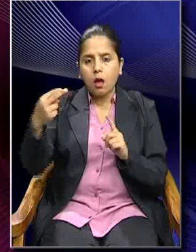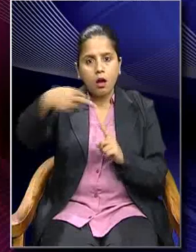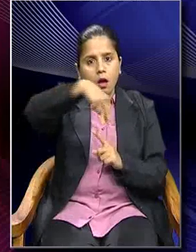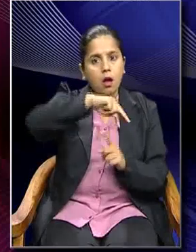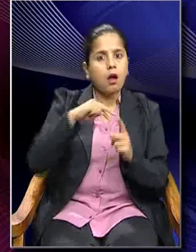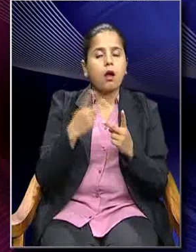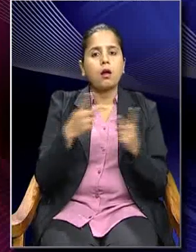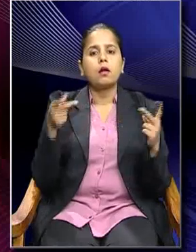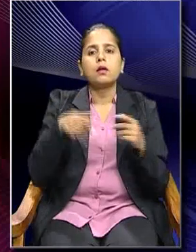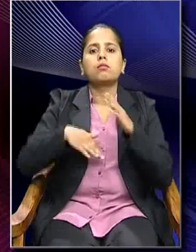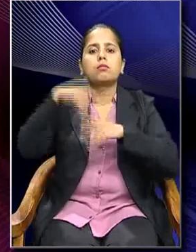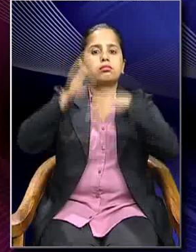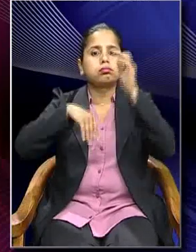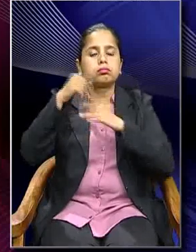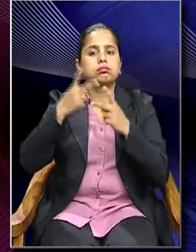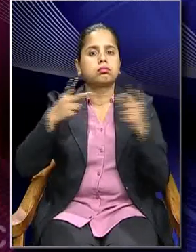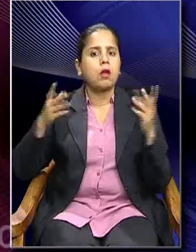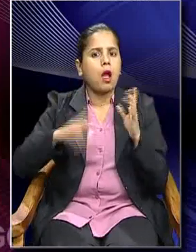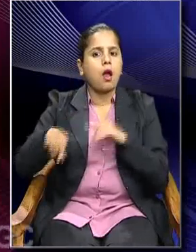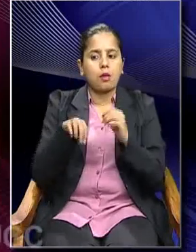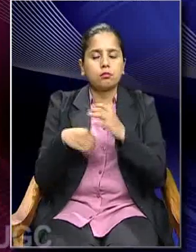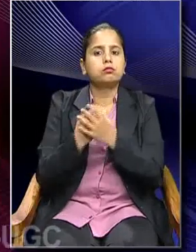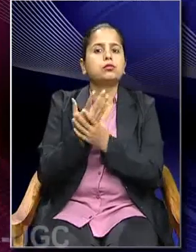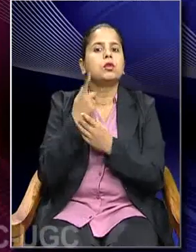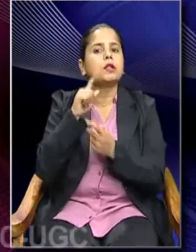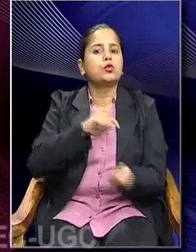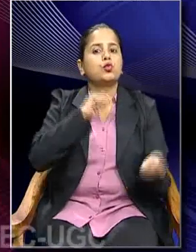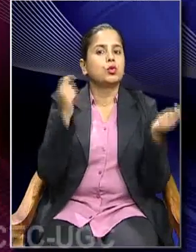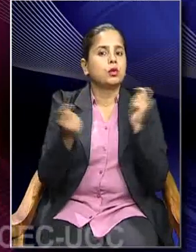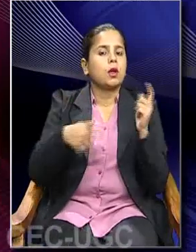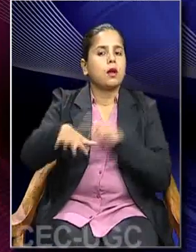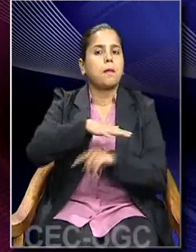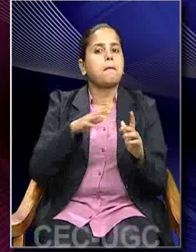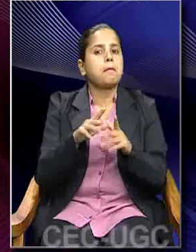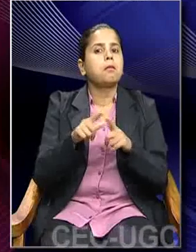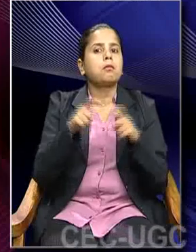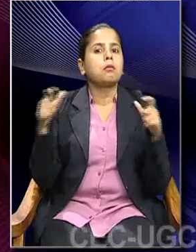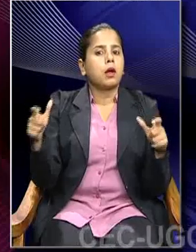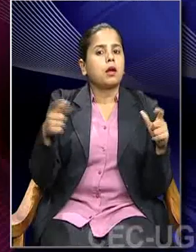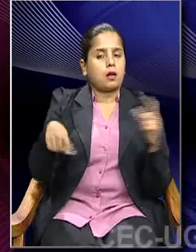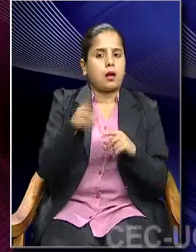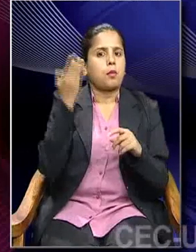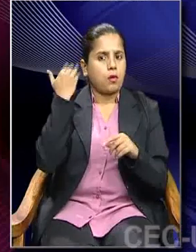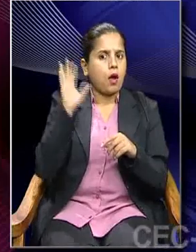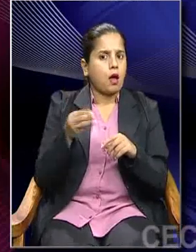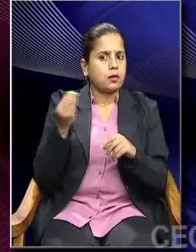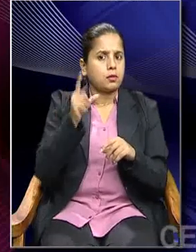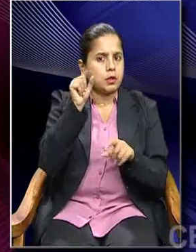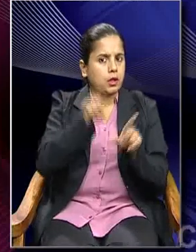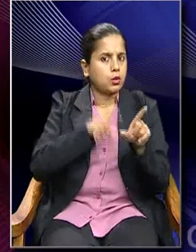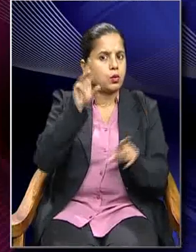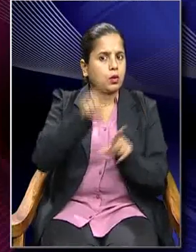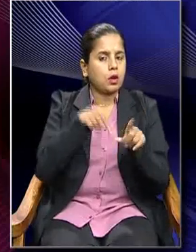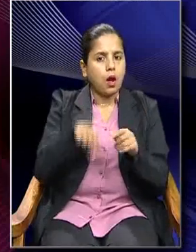the building structures have evolved. They have changed a large from the last decade. So technology